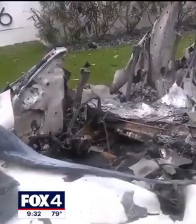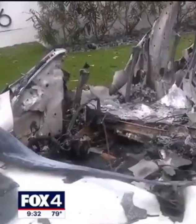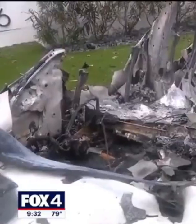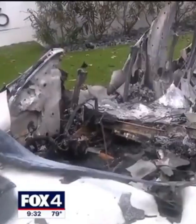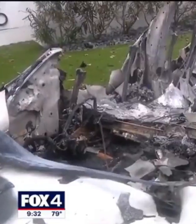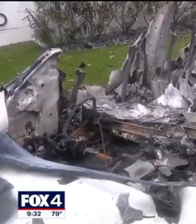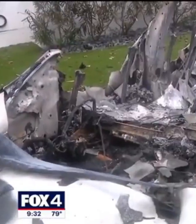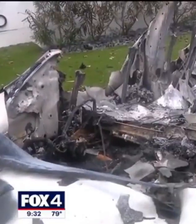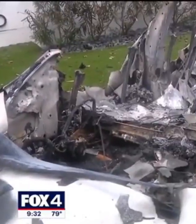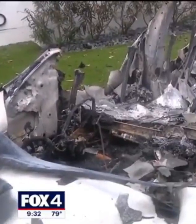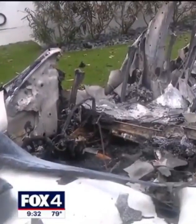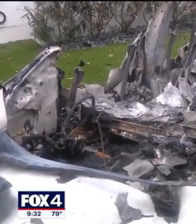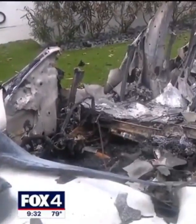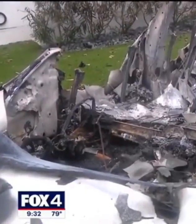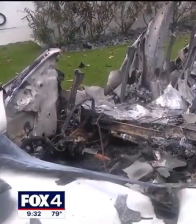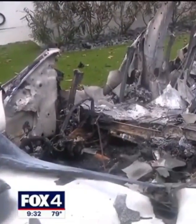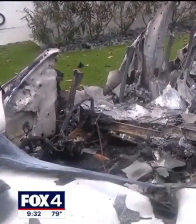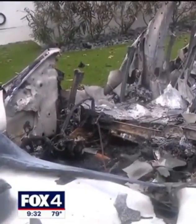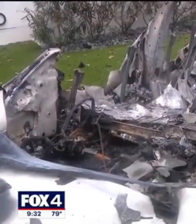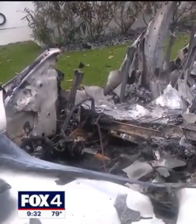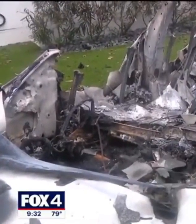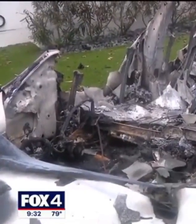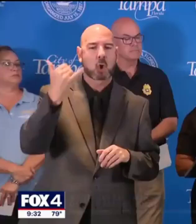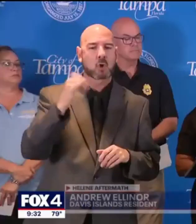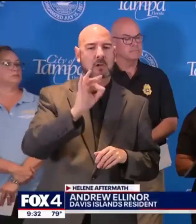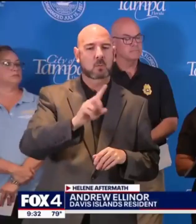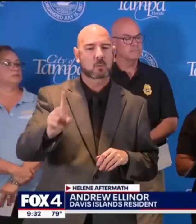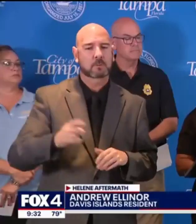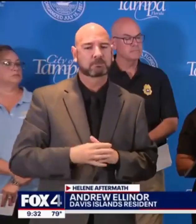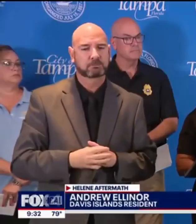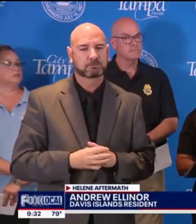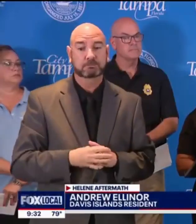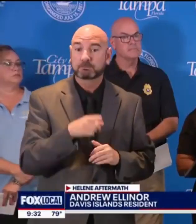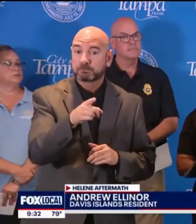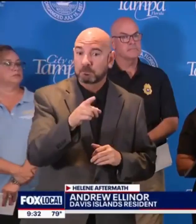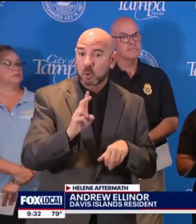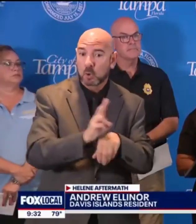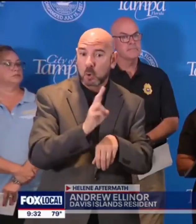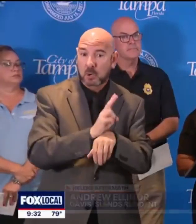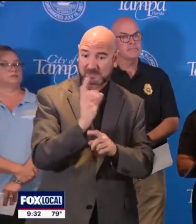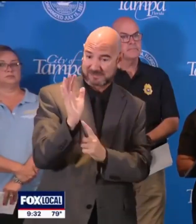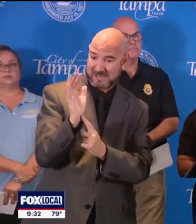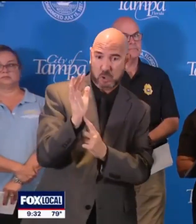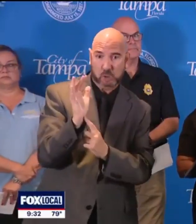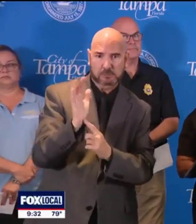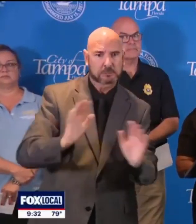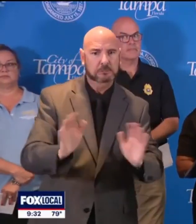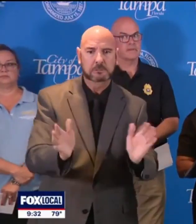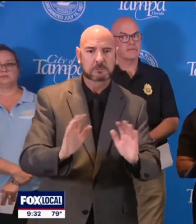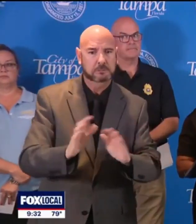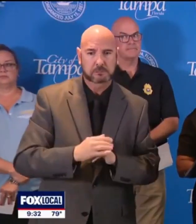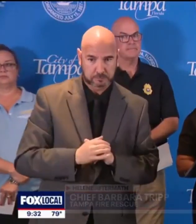electric vehicle surrounded by debris after the water rushed in. And because of the flooding that we've had, we've had some